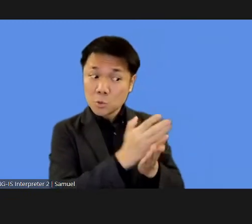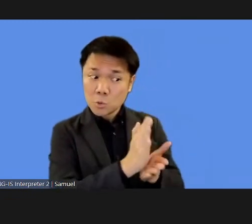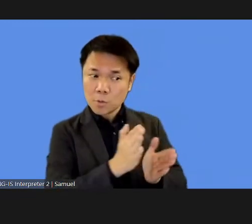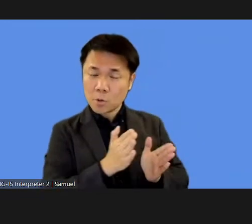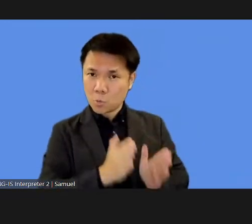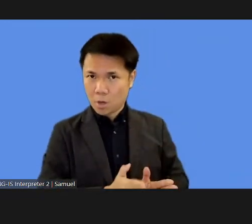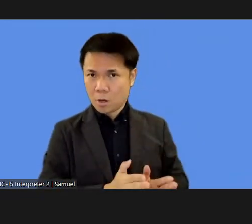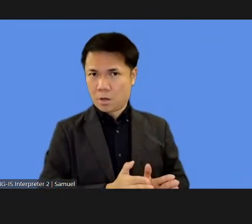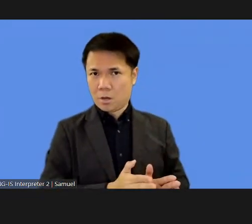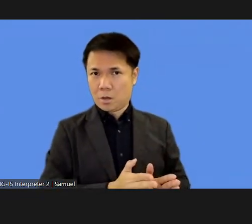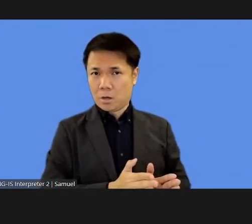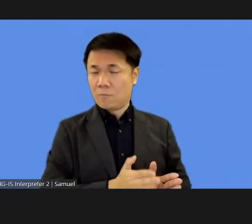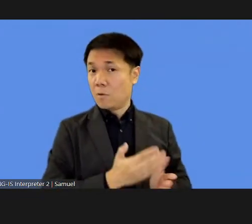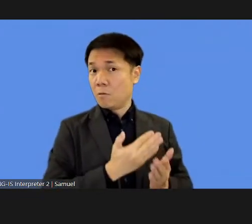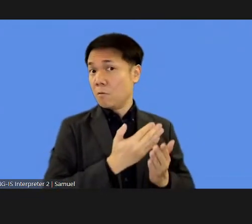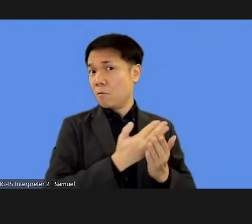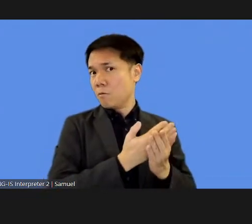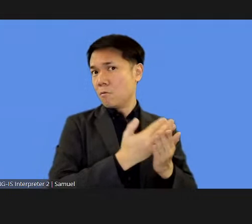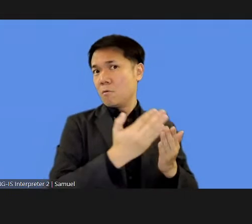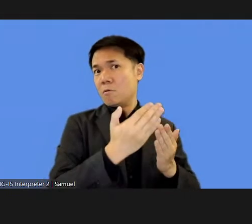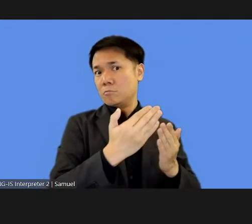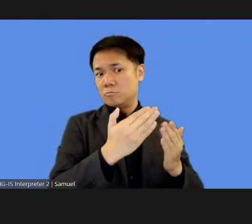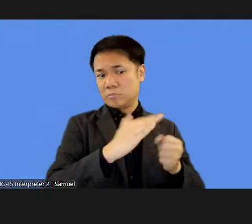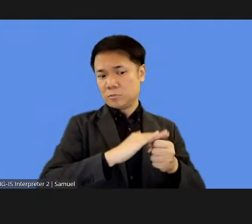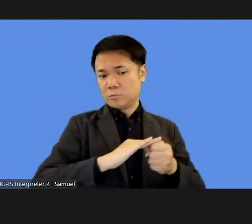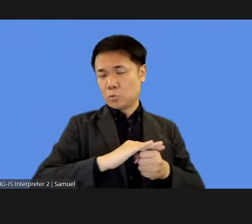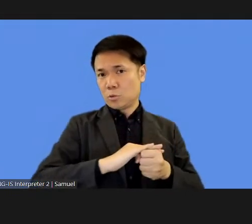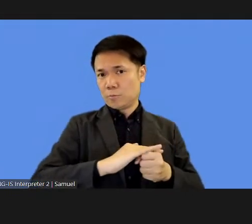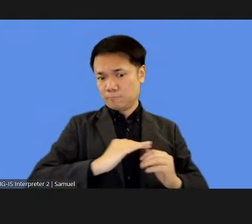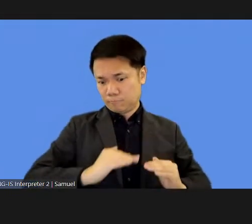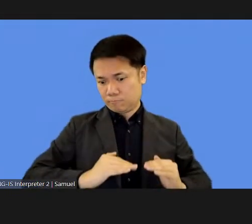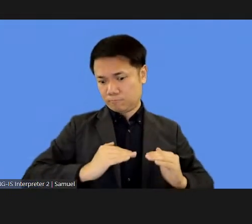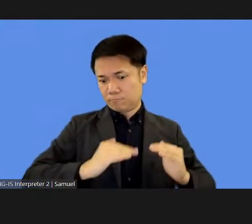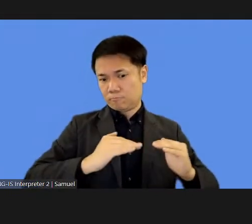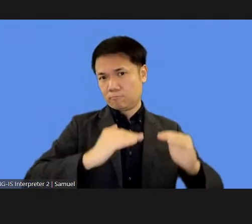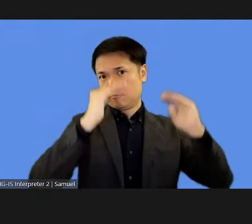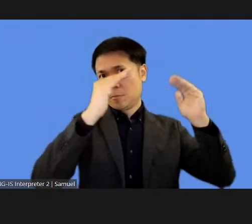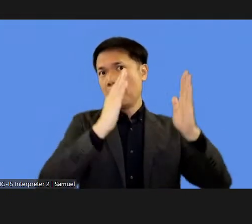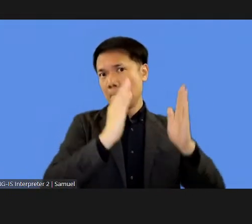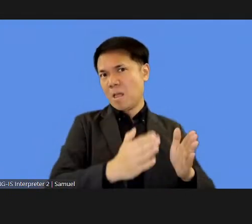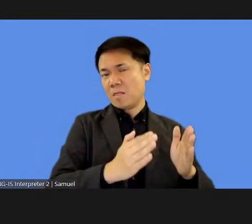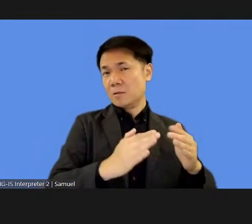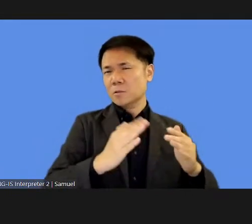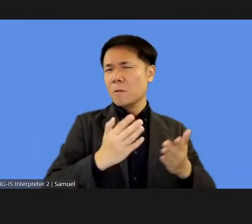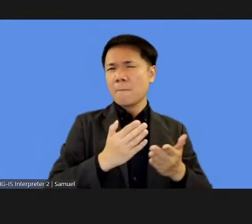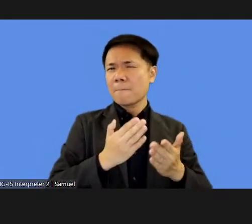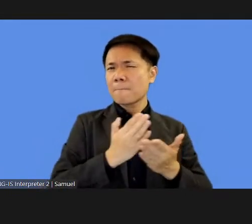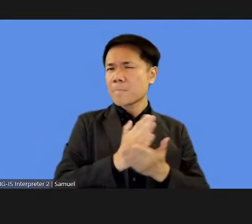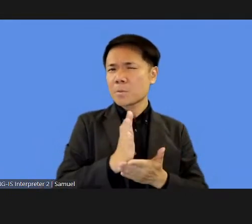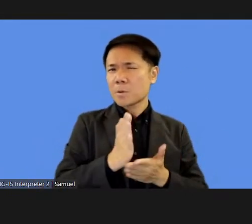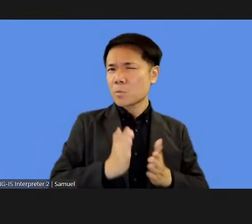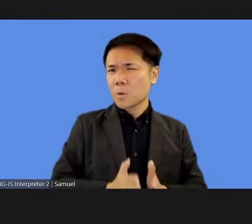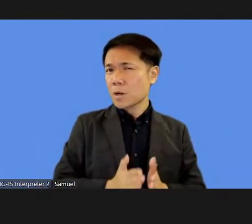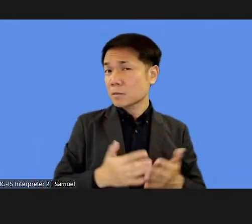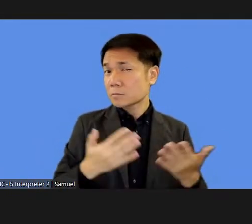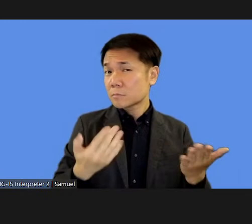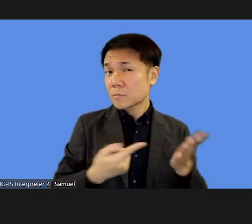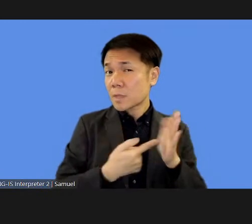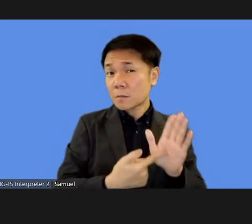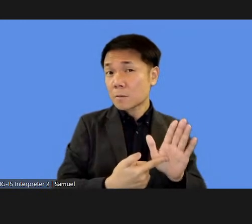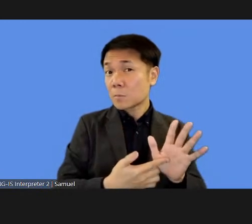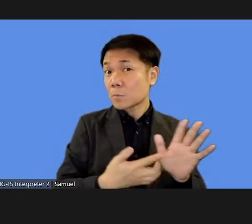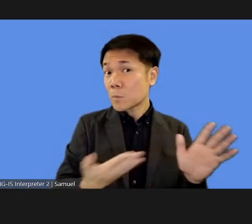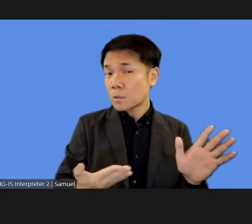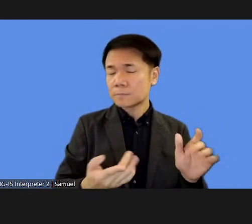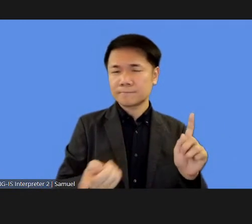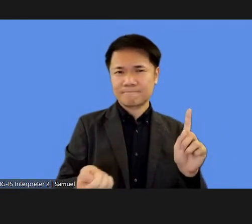level. One of the fundamental rights is education, and